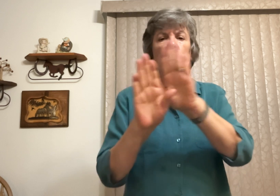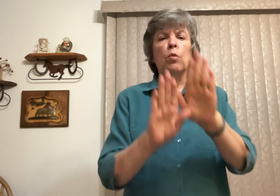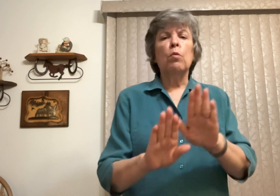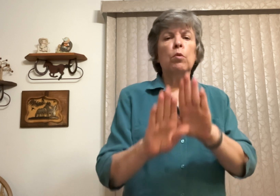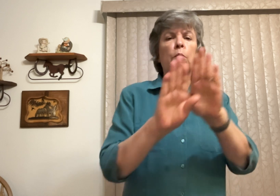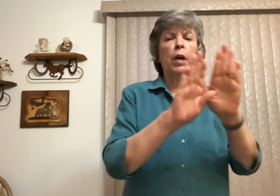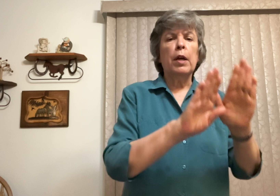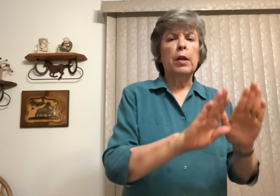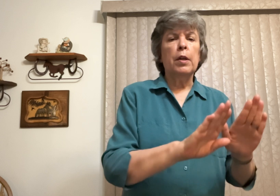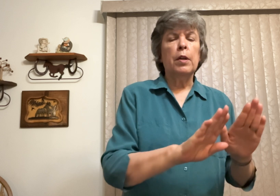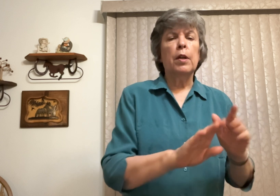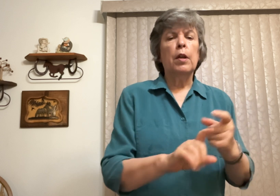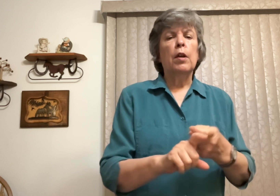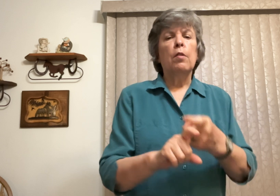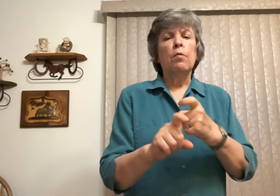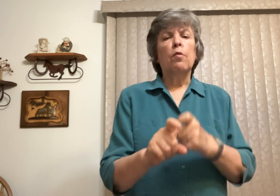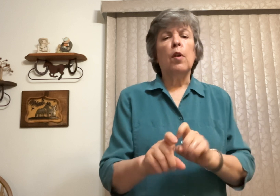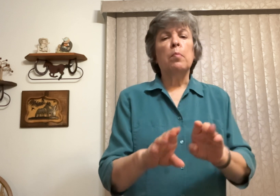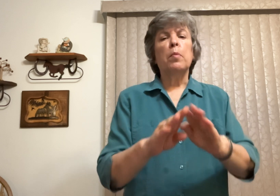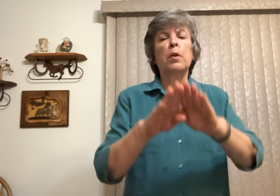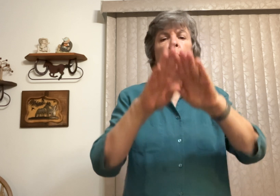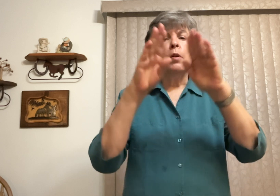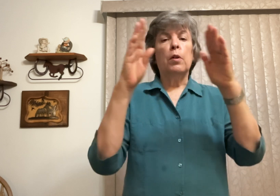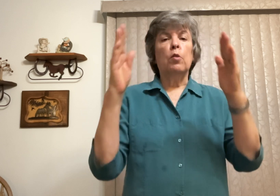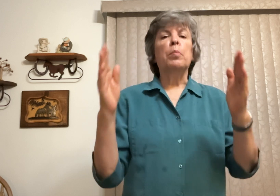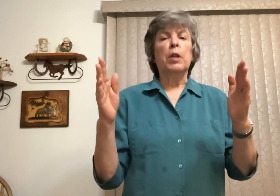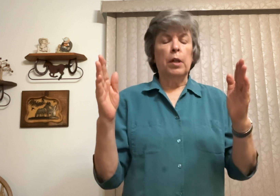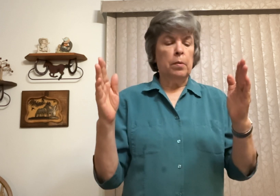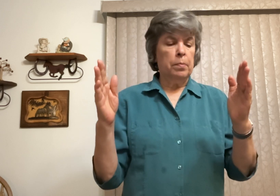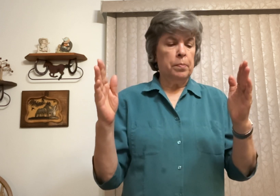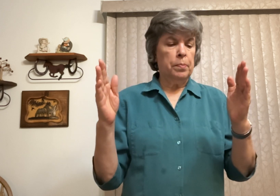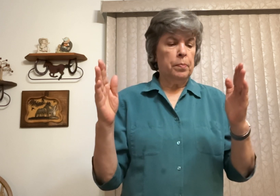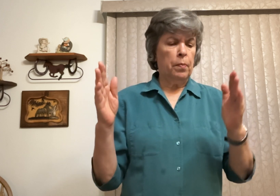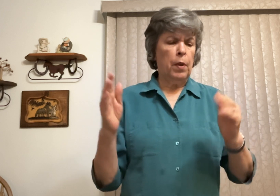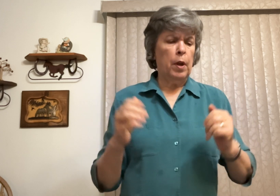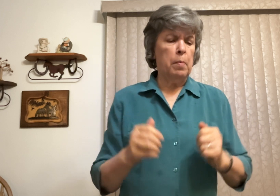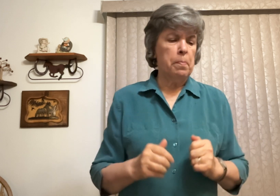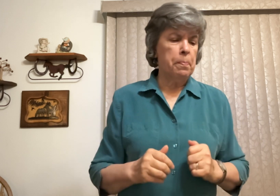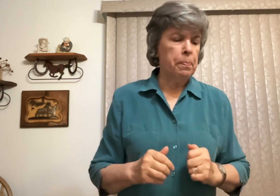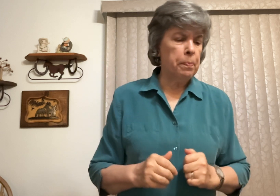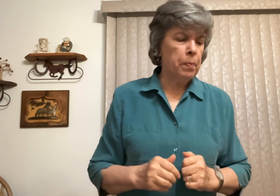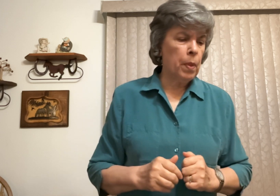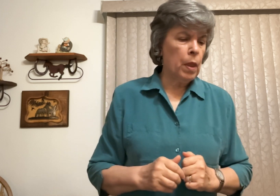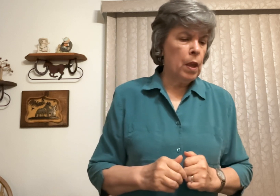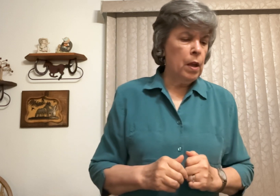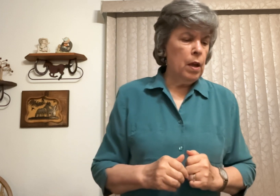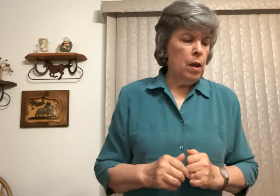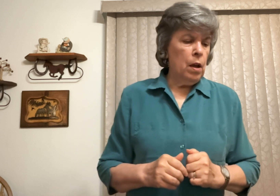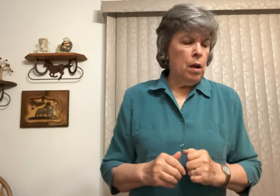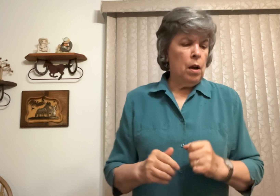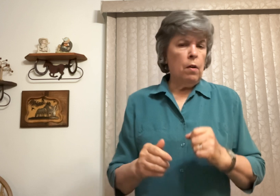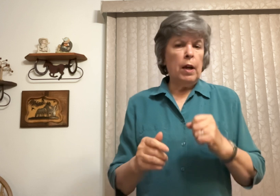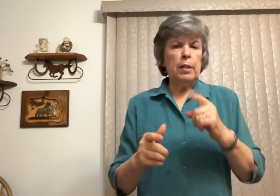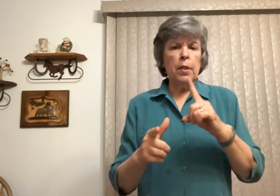rolled away from the opening. Okay. All right,